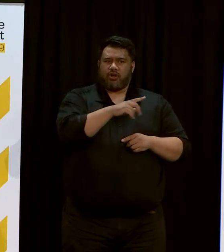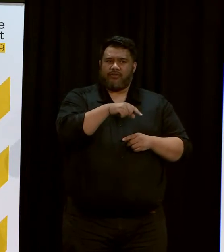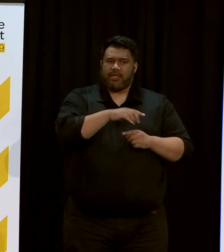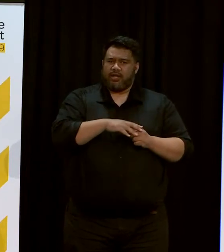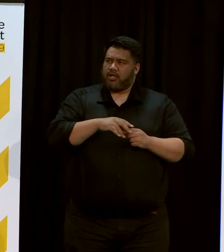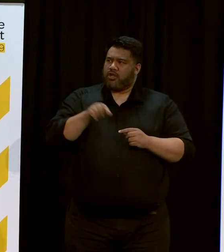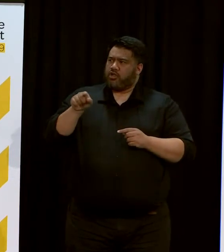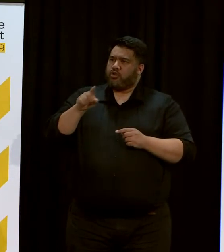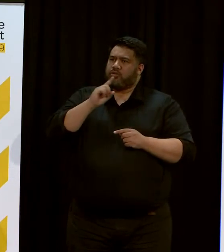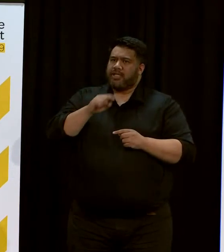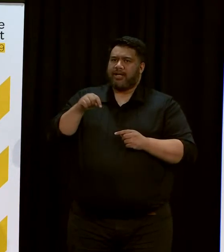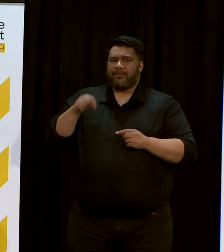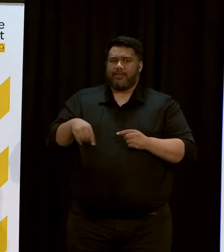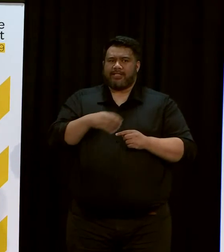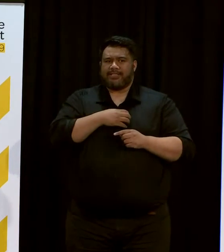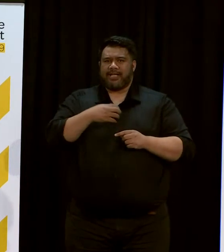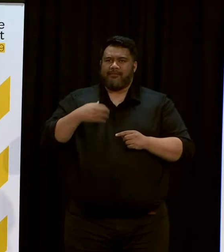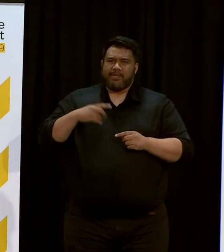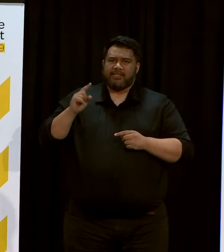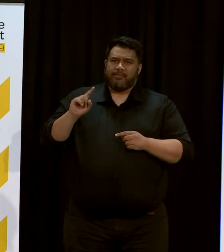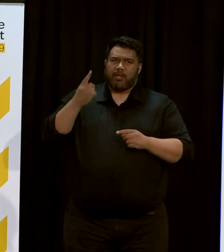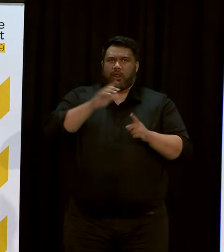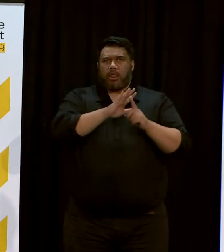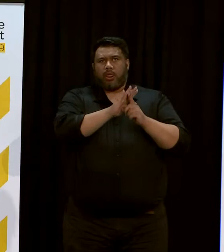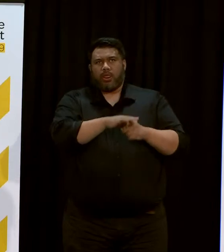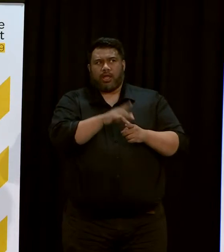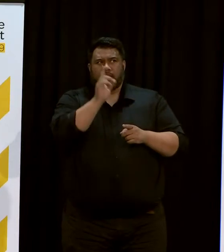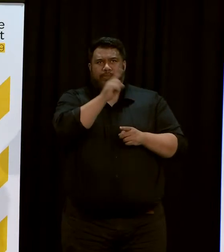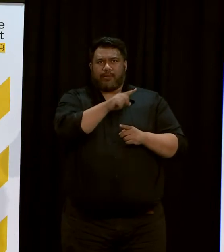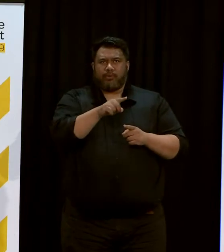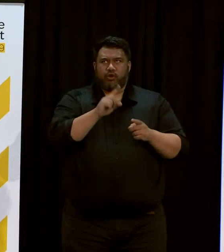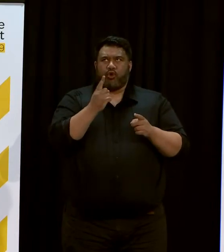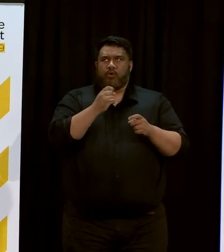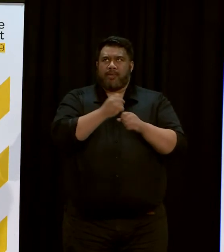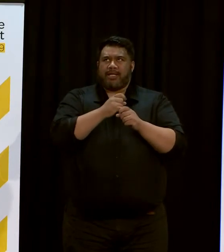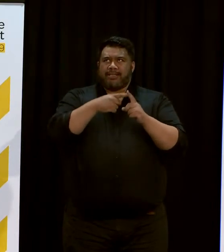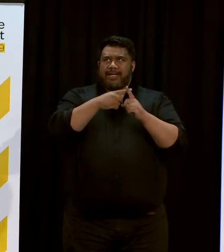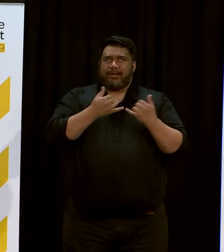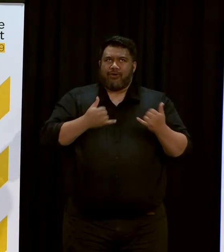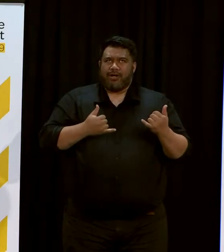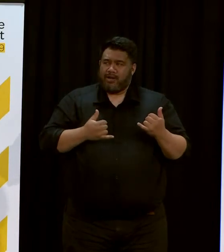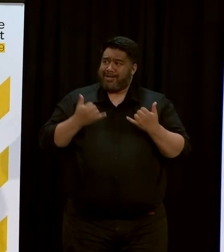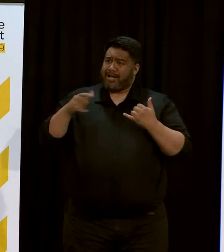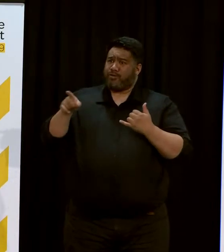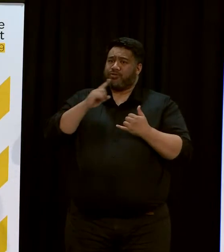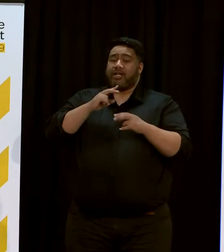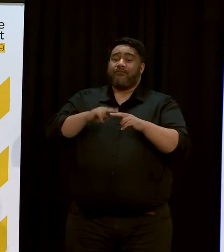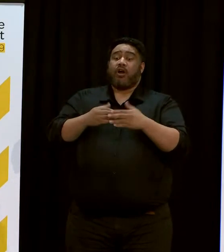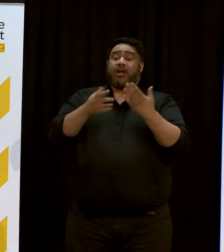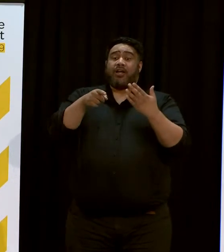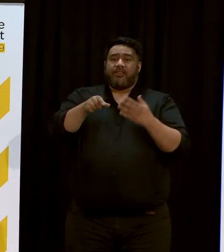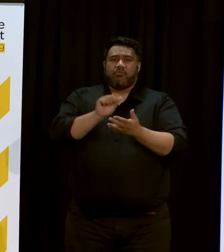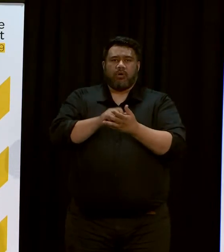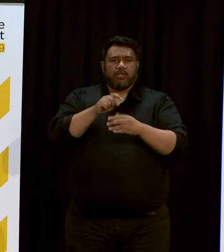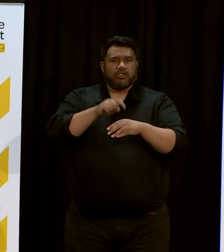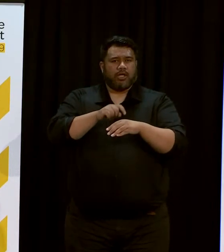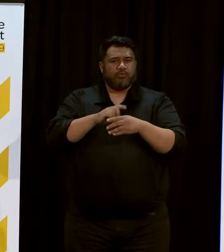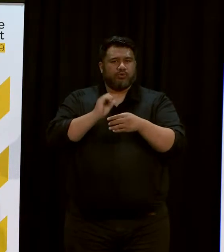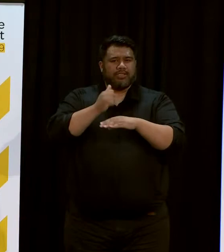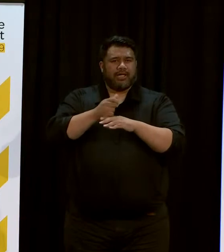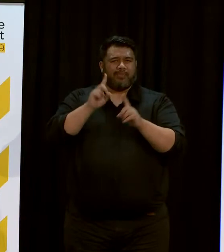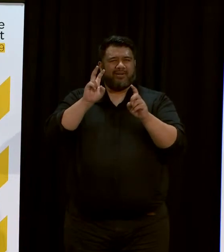ministers, several of them, have derided opponents for doing so. Why is now, or Friday, the right time to set a vaccine target? Well, as you'll have